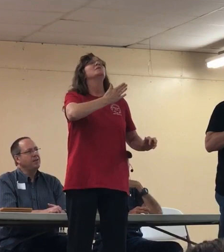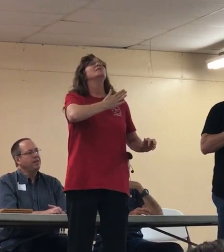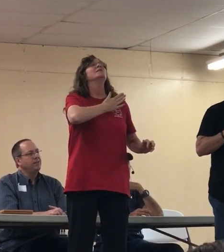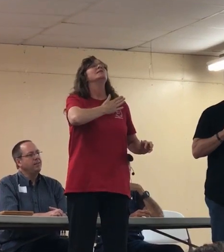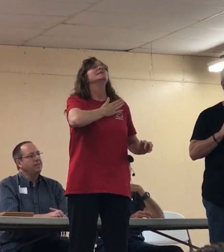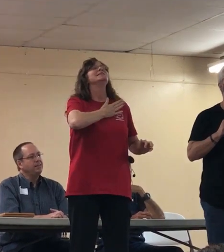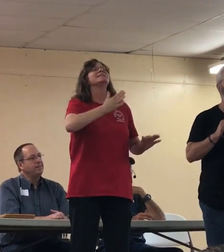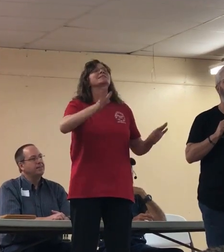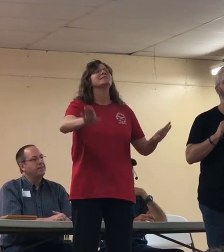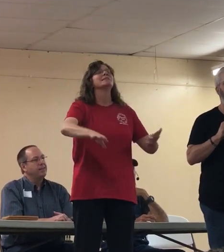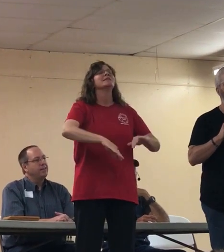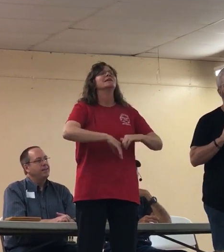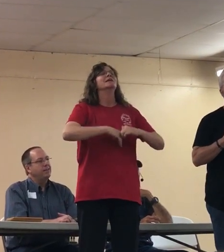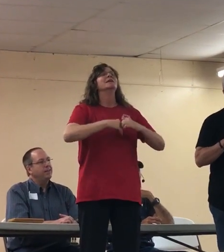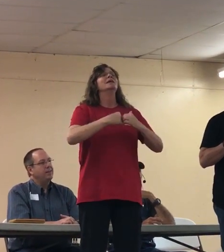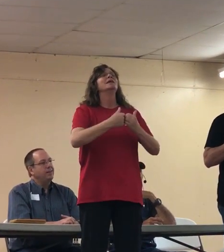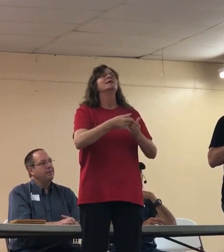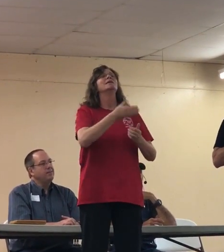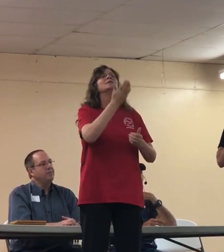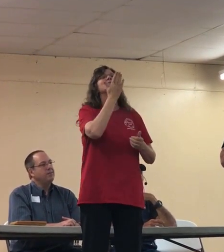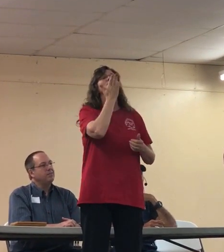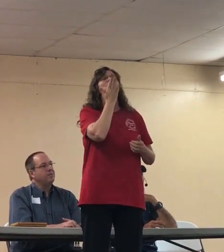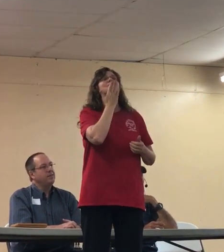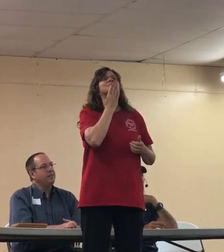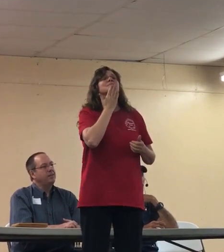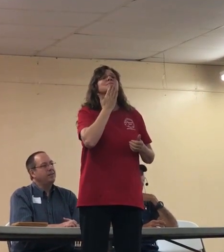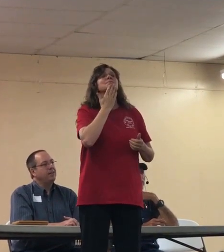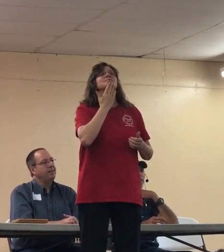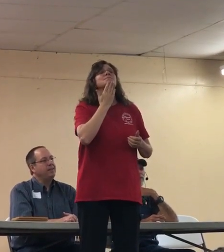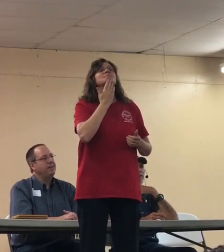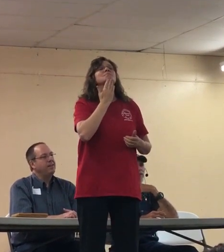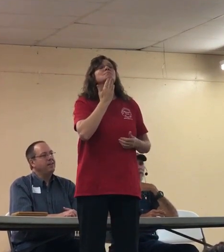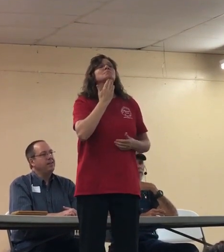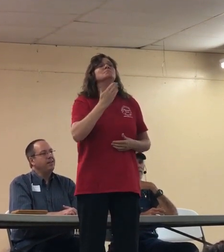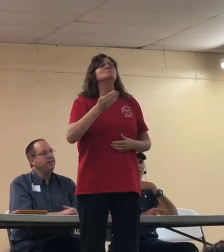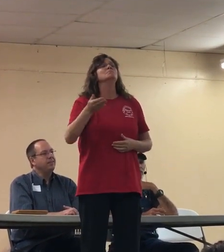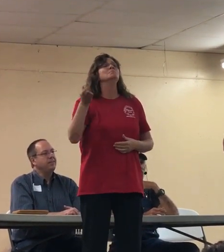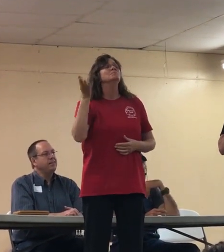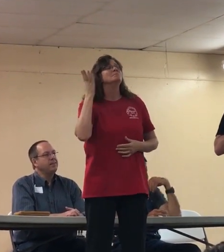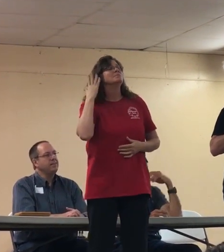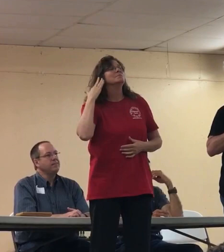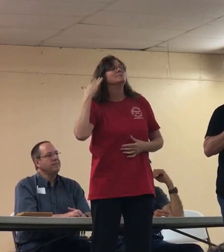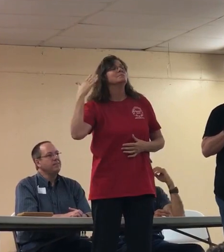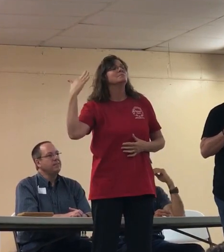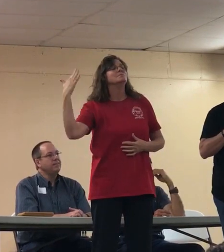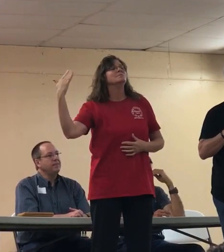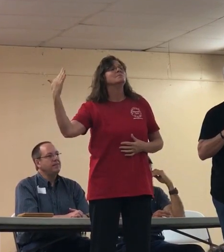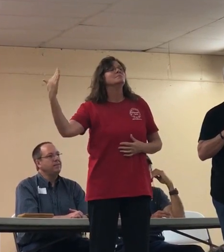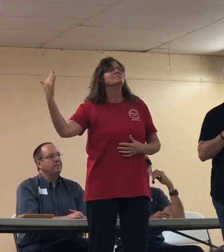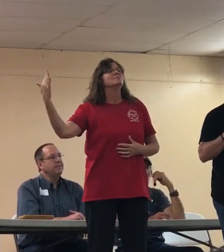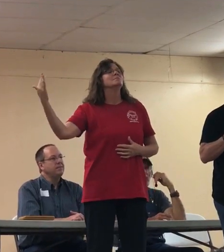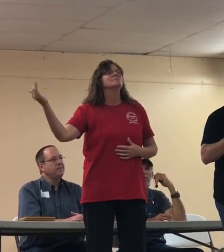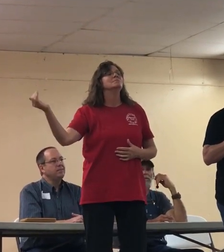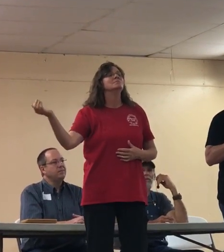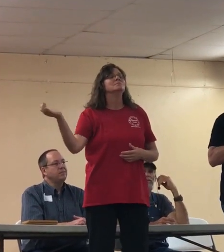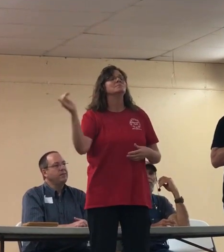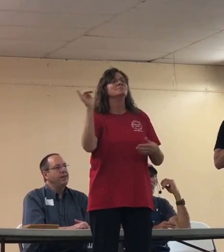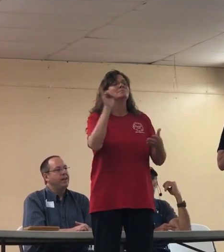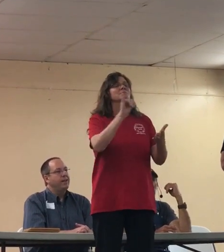Amazing Grace, how sweet the sound.